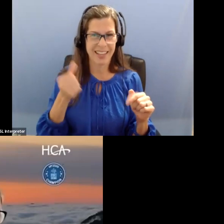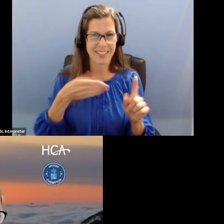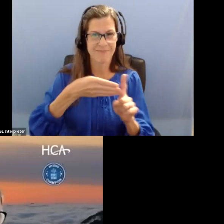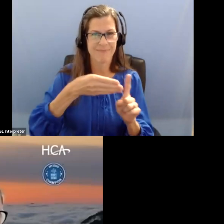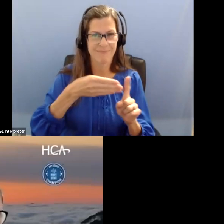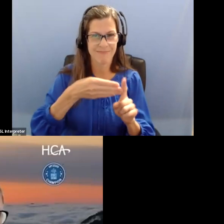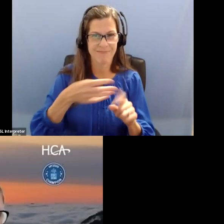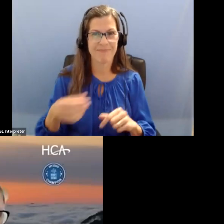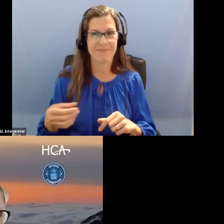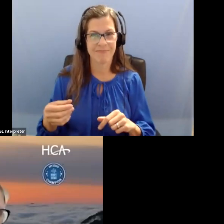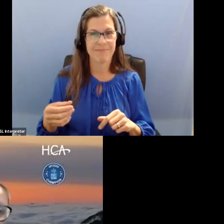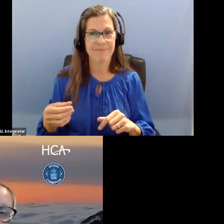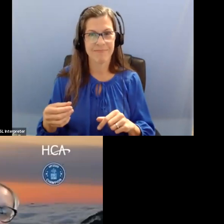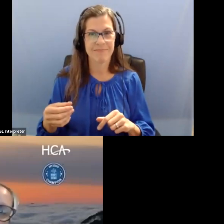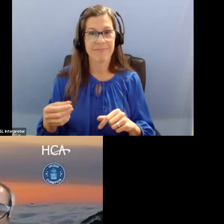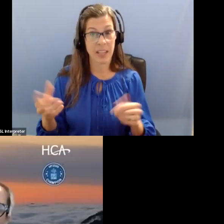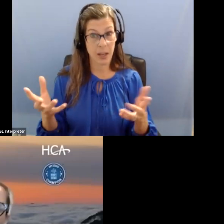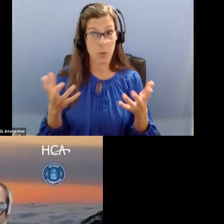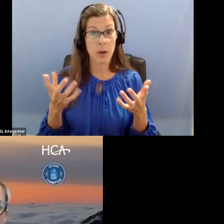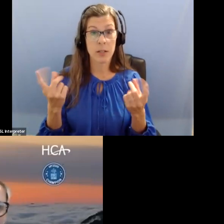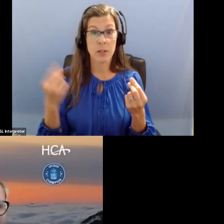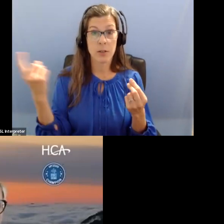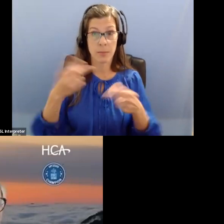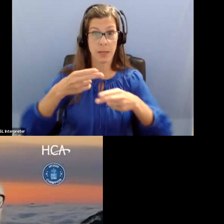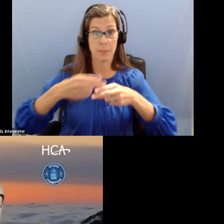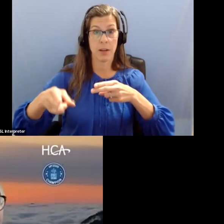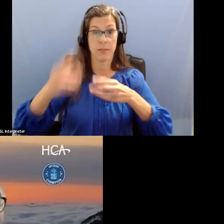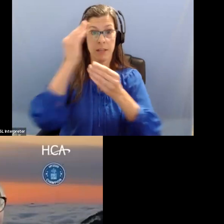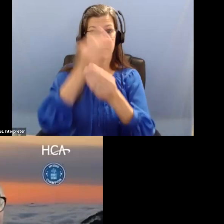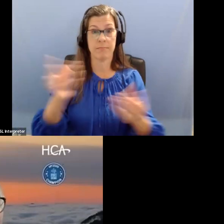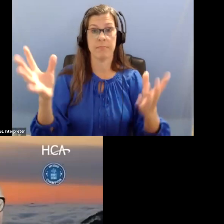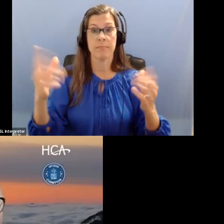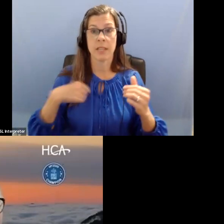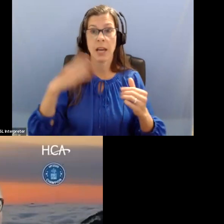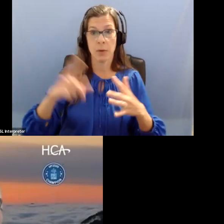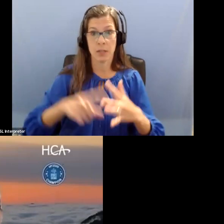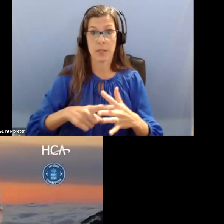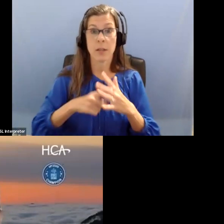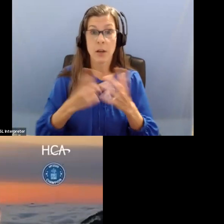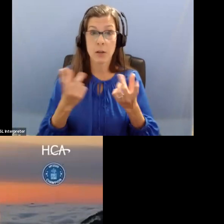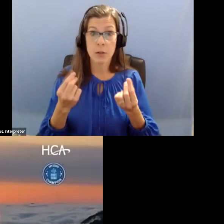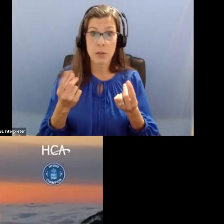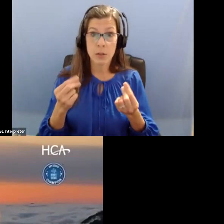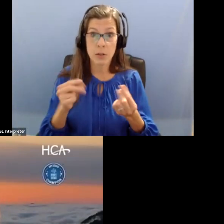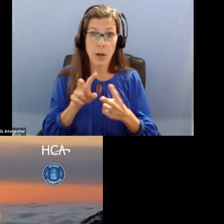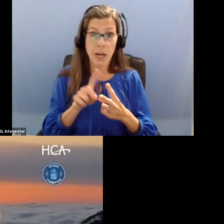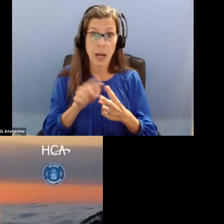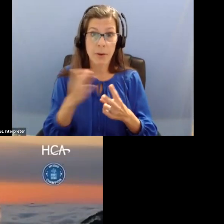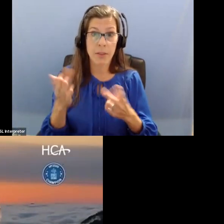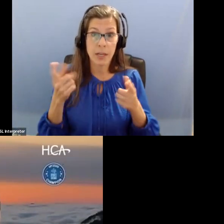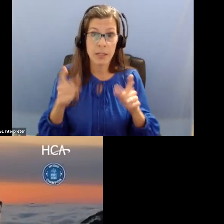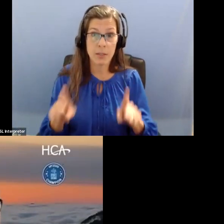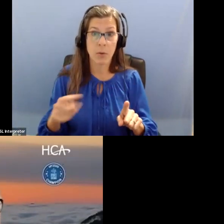And I wanted to do something really briefly just to let the steering committee know that I'm going to start to do a couple things when I am